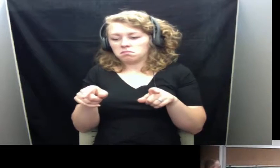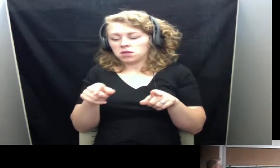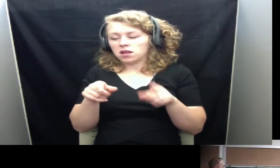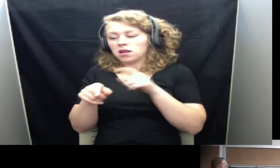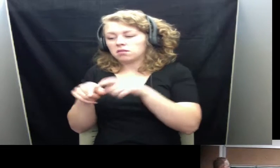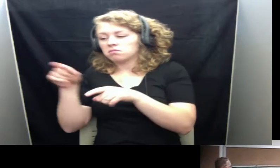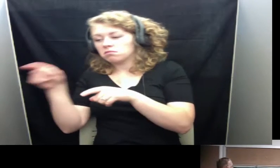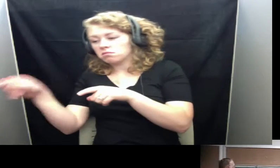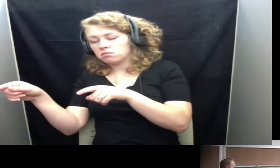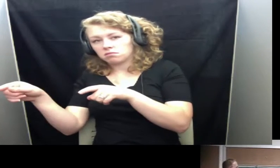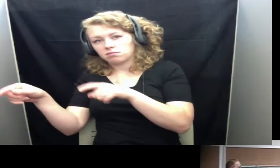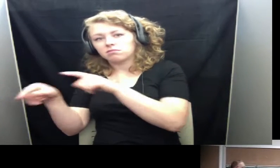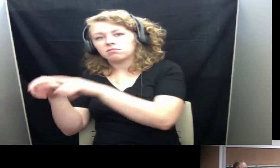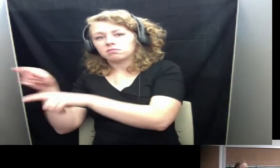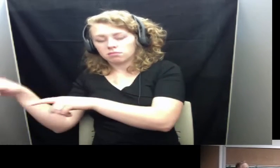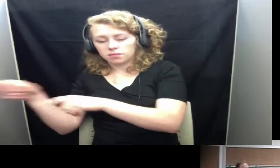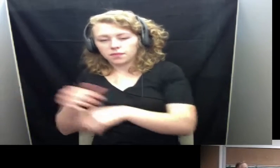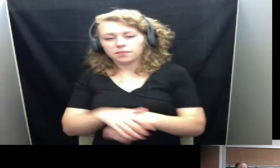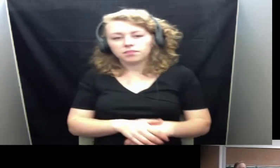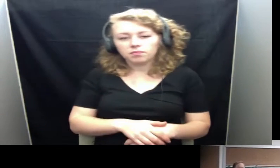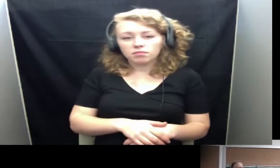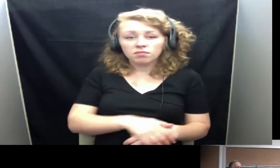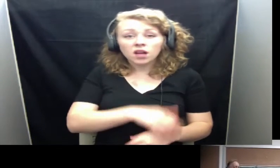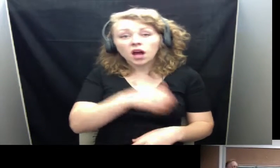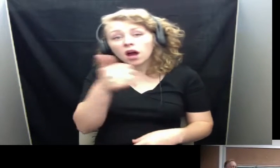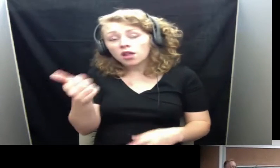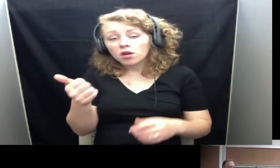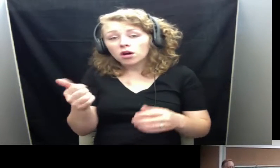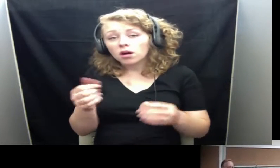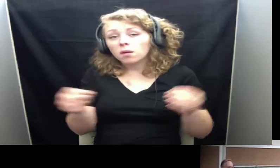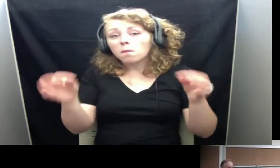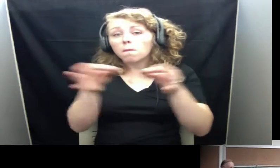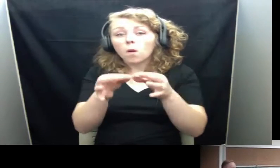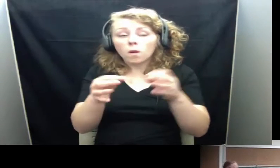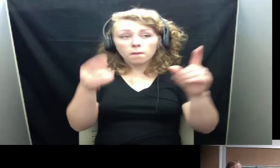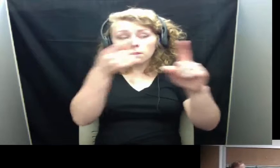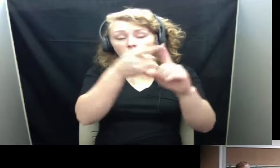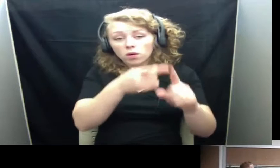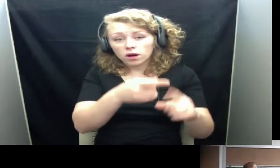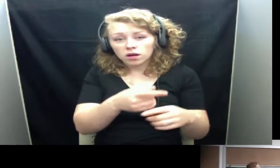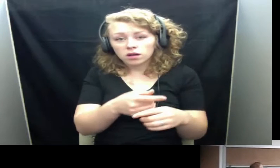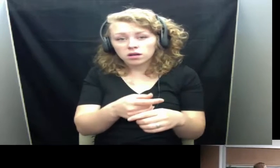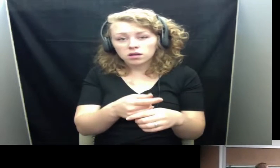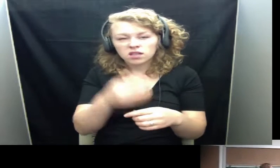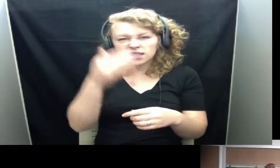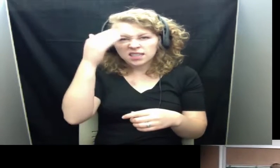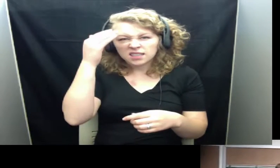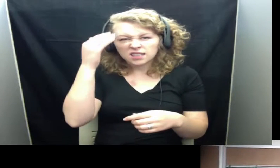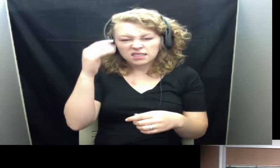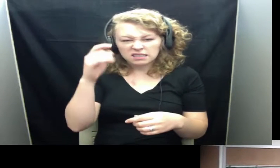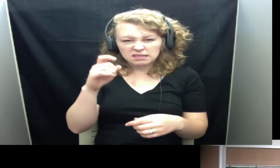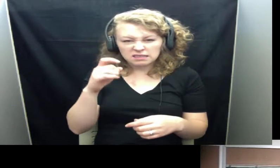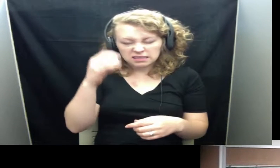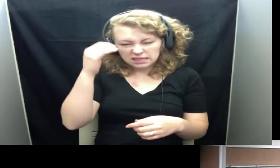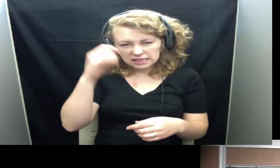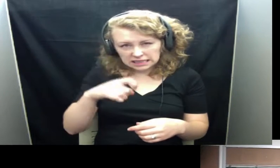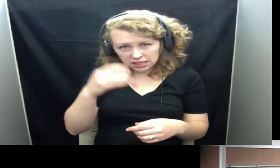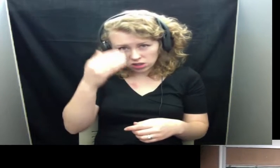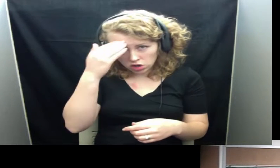we need to know in mathematics is which numbers are bigger and which numbers are smaller. And sometimes that's pretty